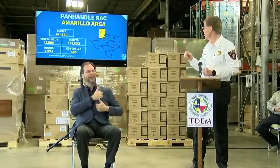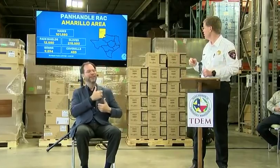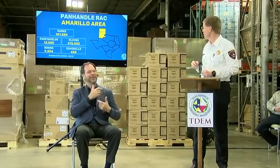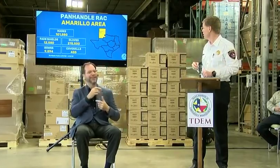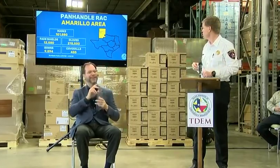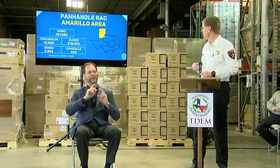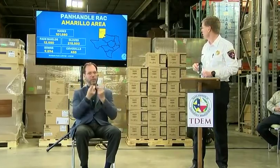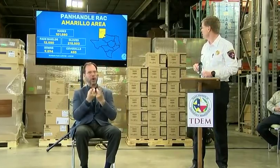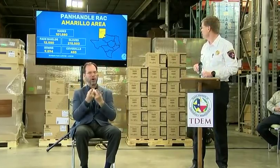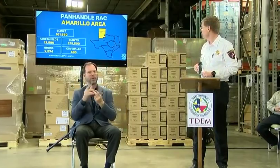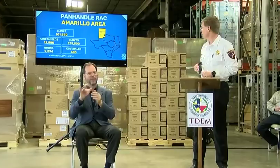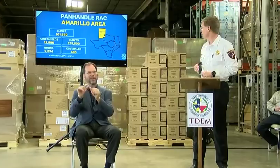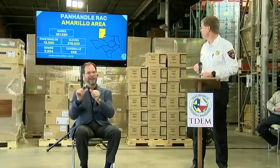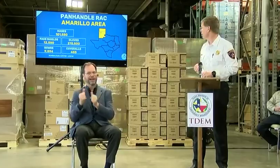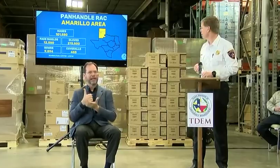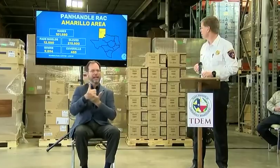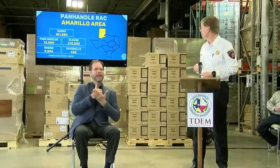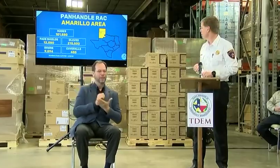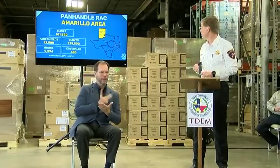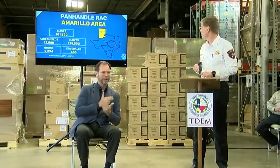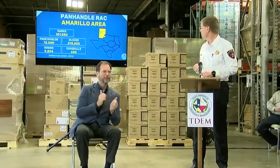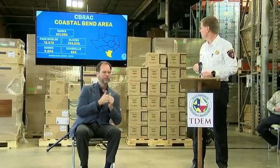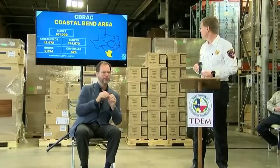armories. Next slide.